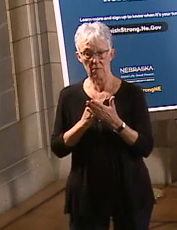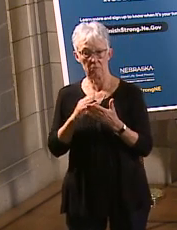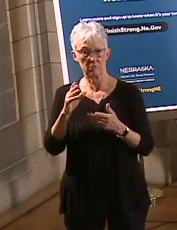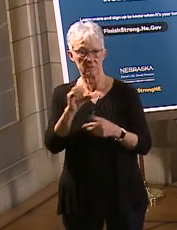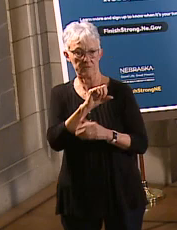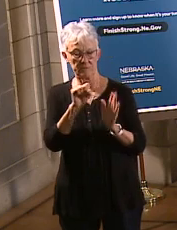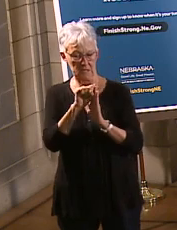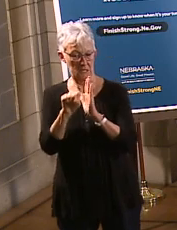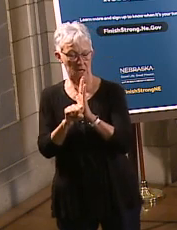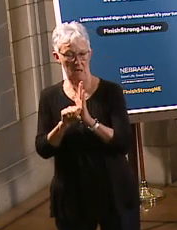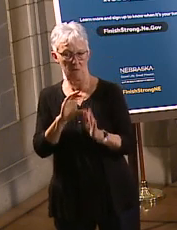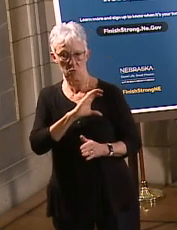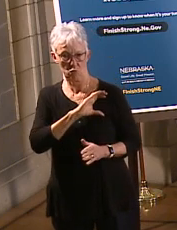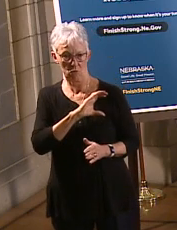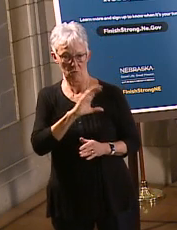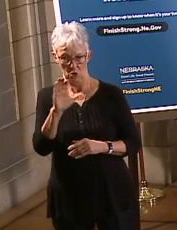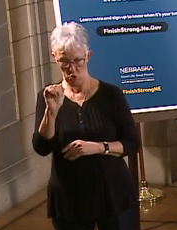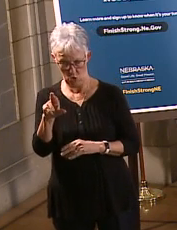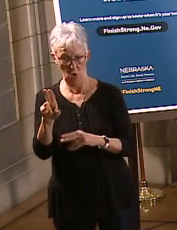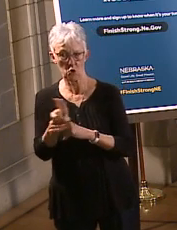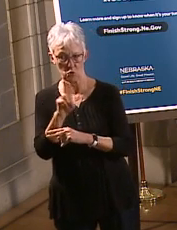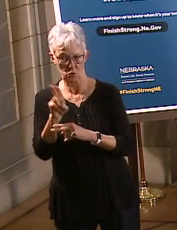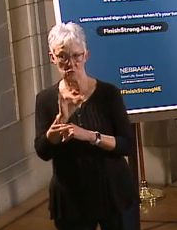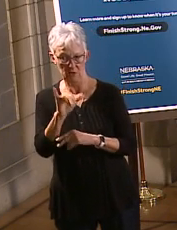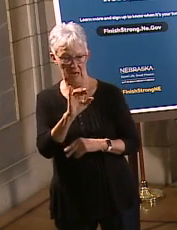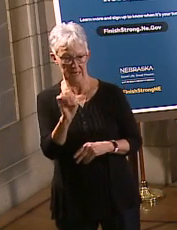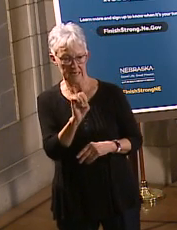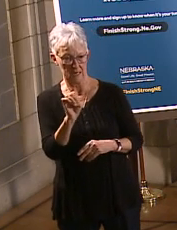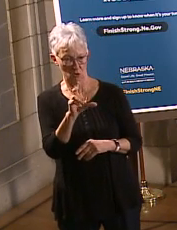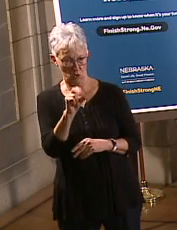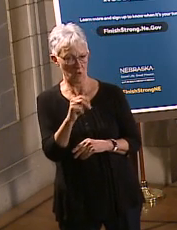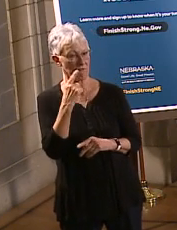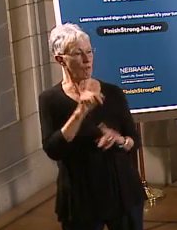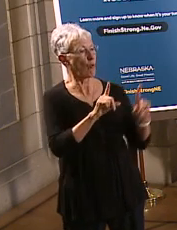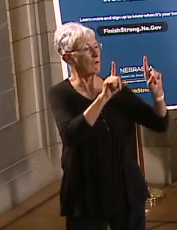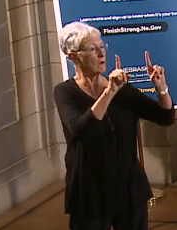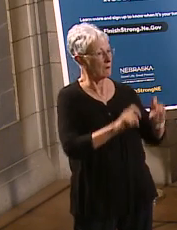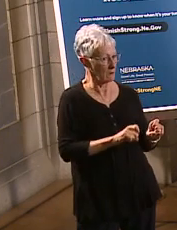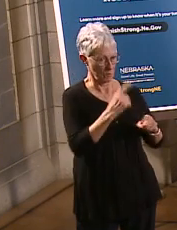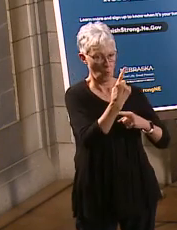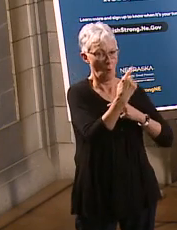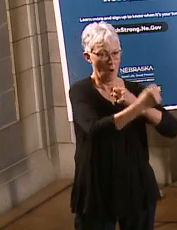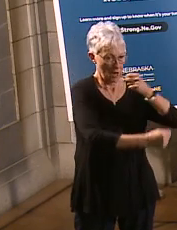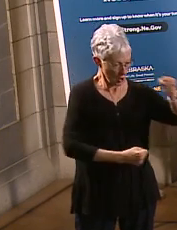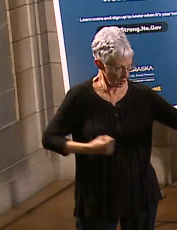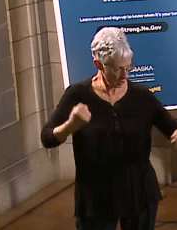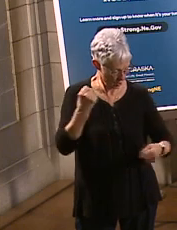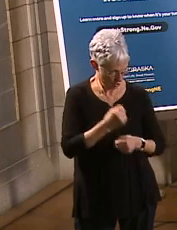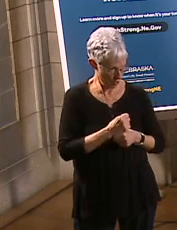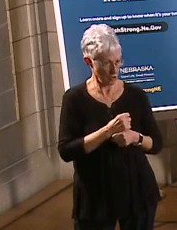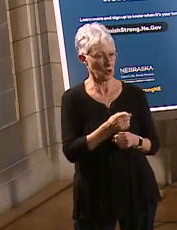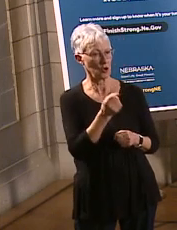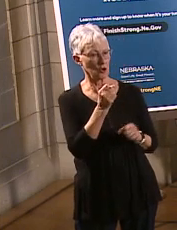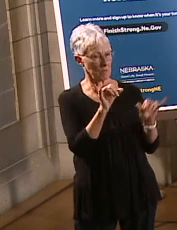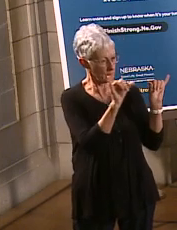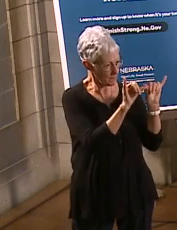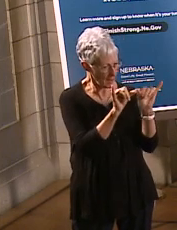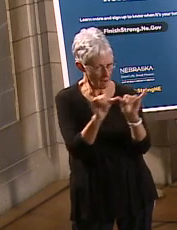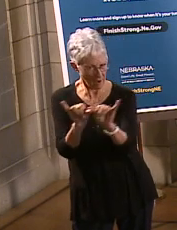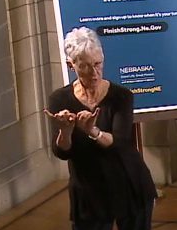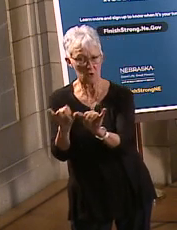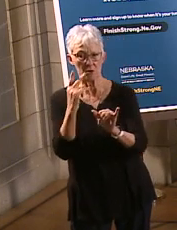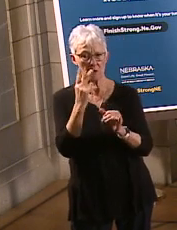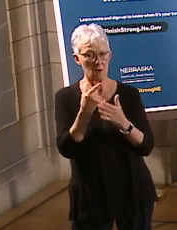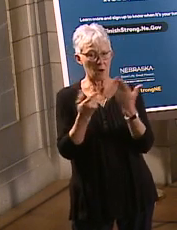So 50 vehicles total that we used E30 in over the course of a year, it's 12 months long, to be able to see what would happen with regard